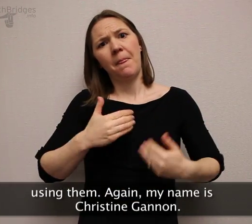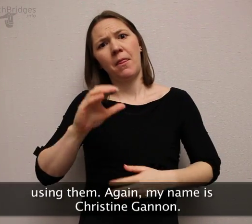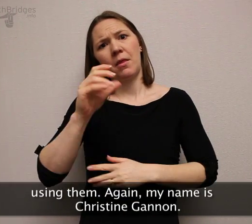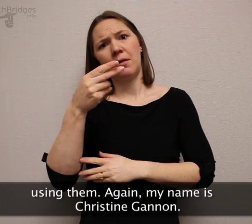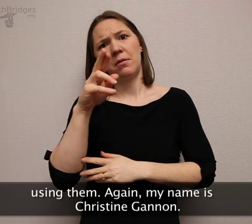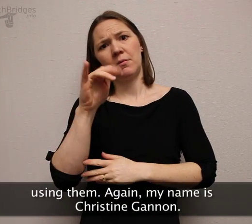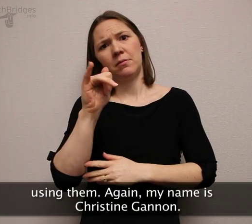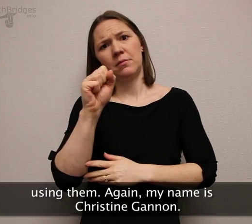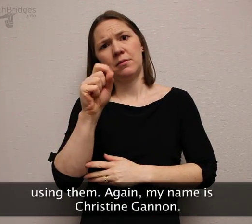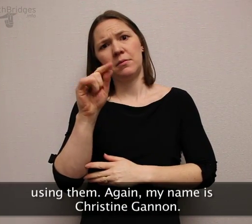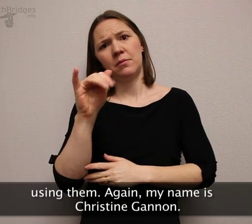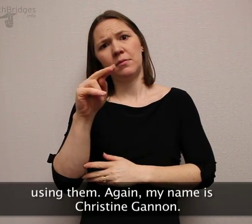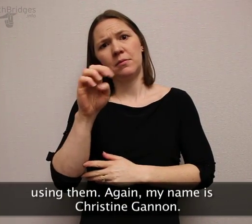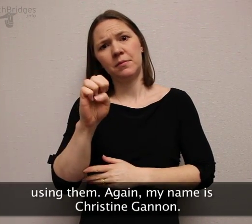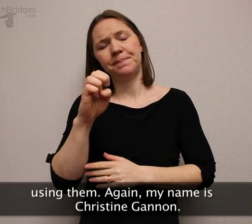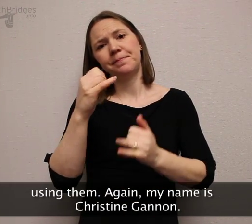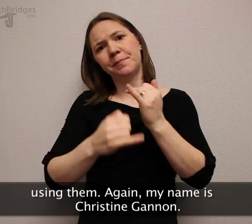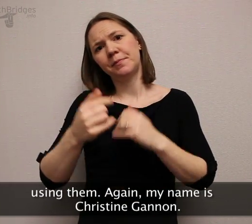Again, my name is Christine Gannon.